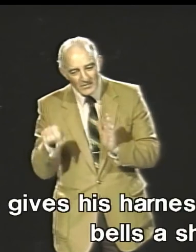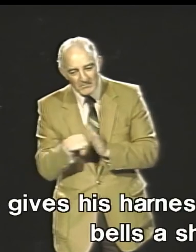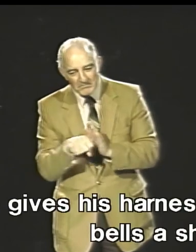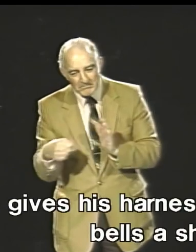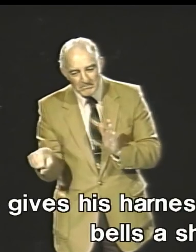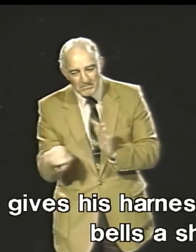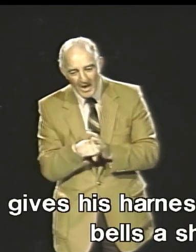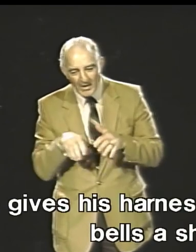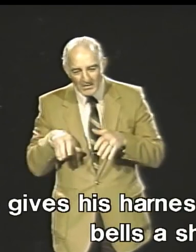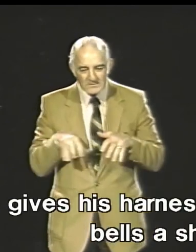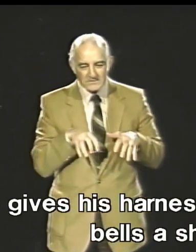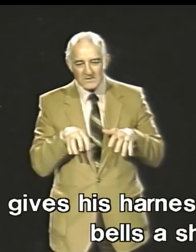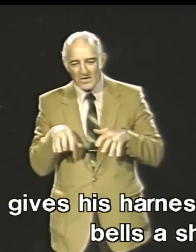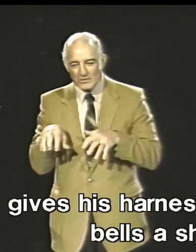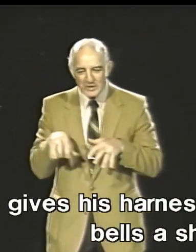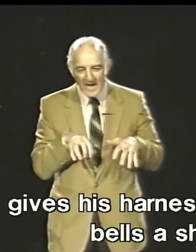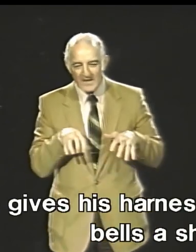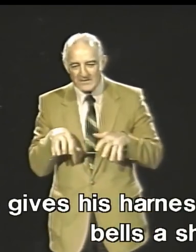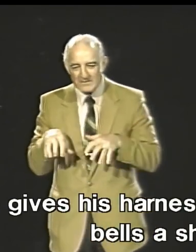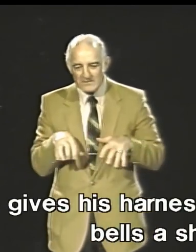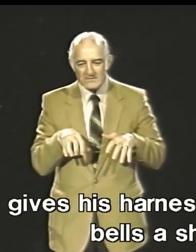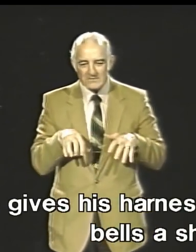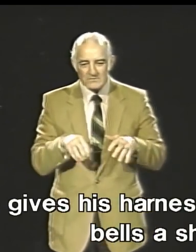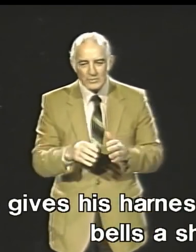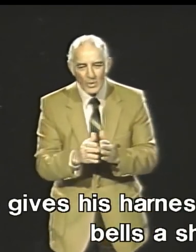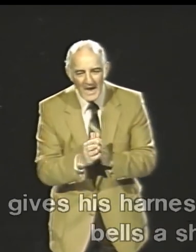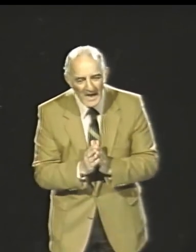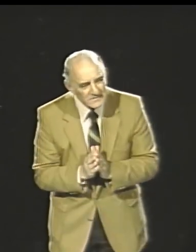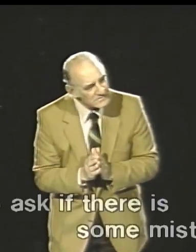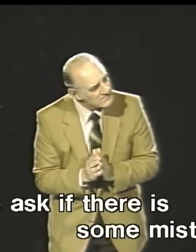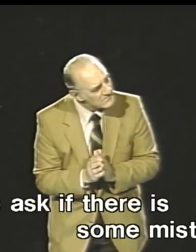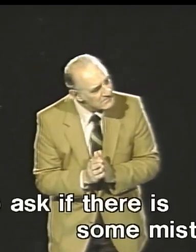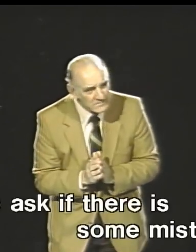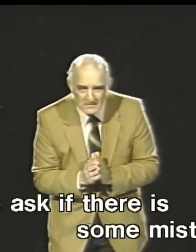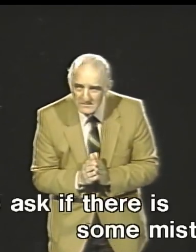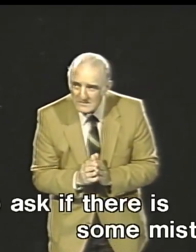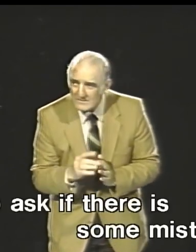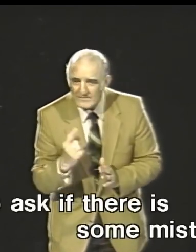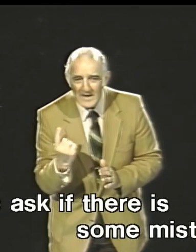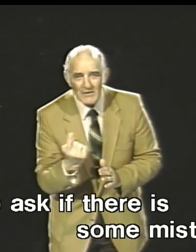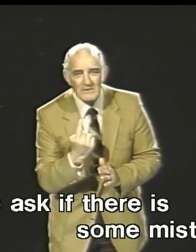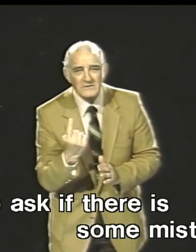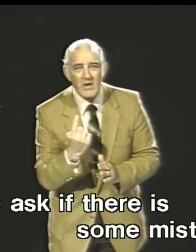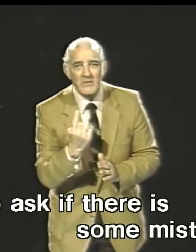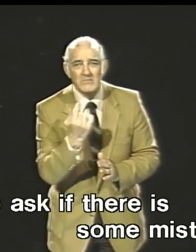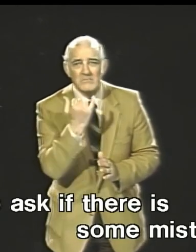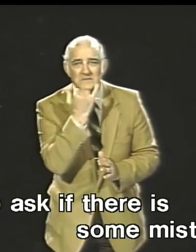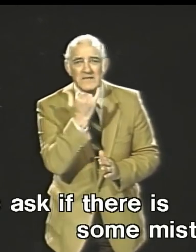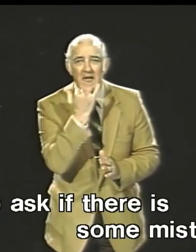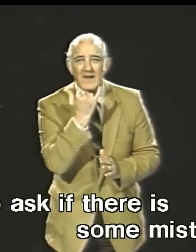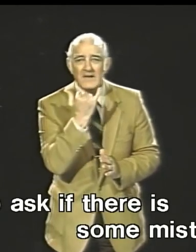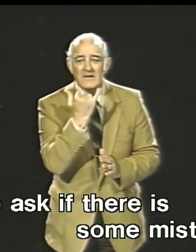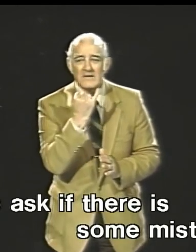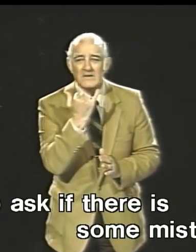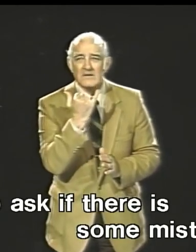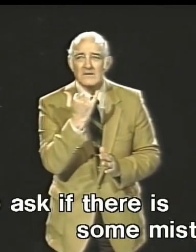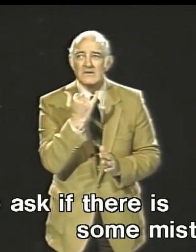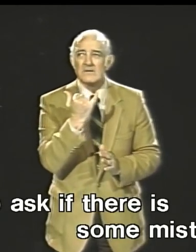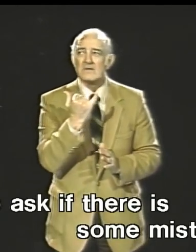He gives his harness bells a shake to ask if there is some mistake.